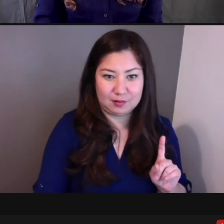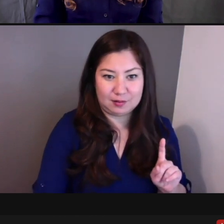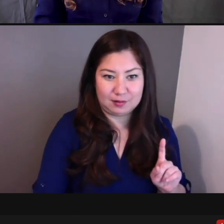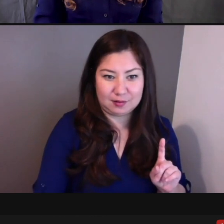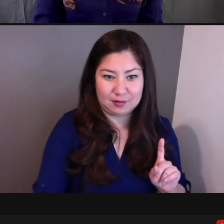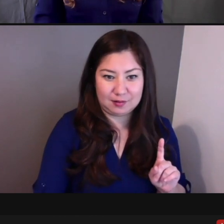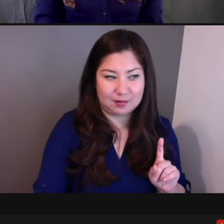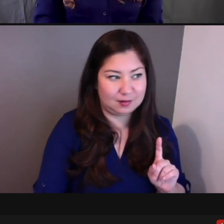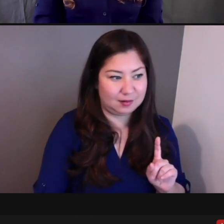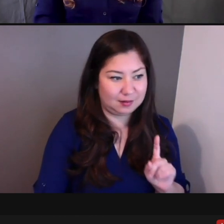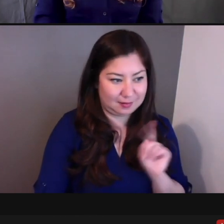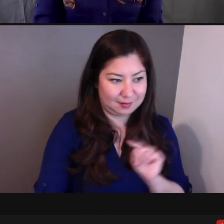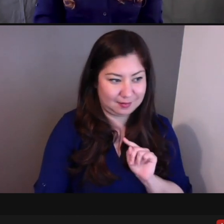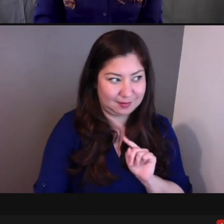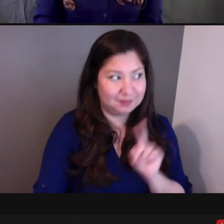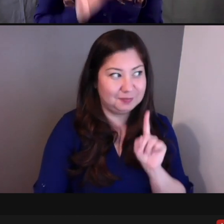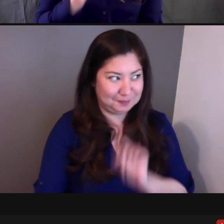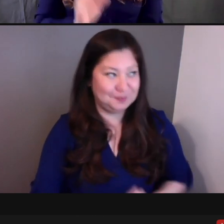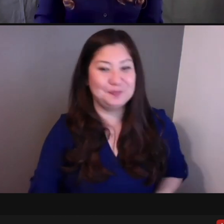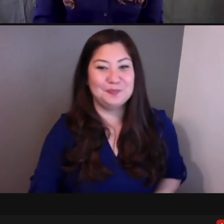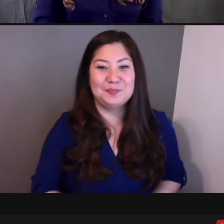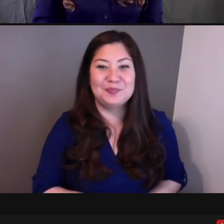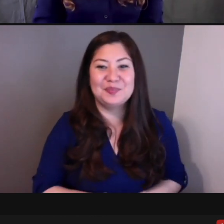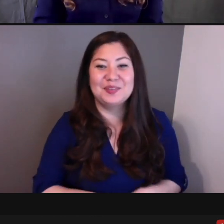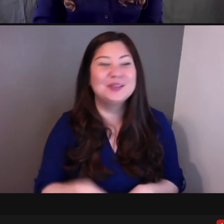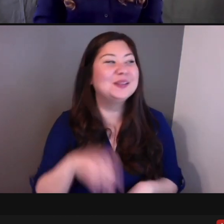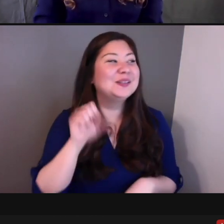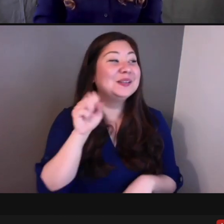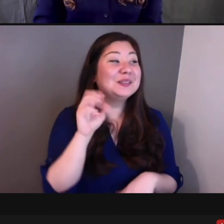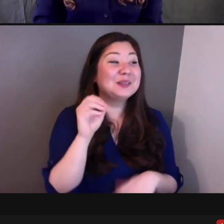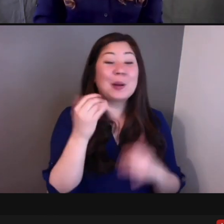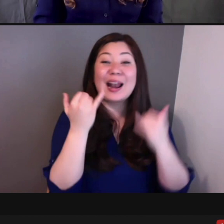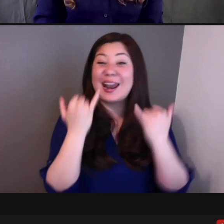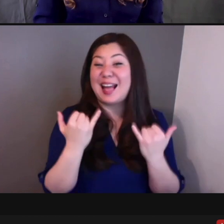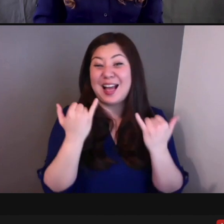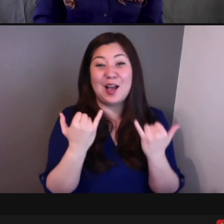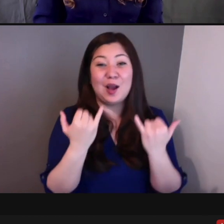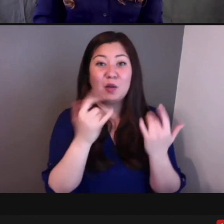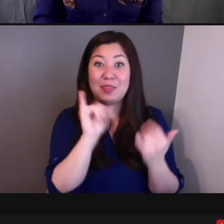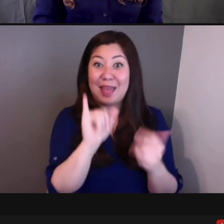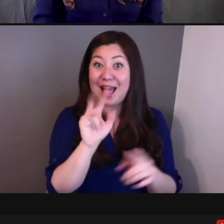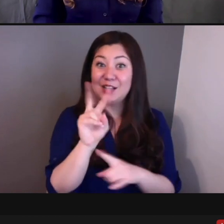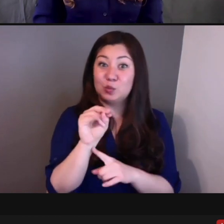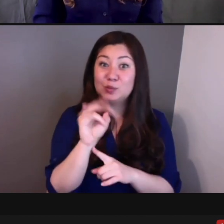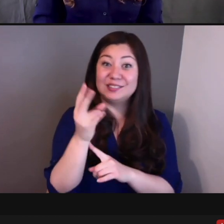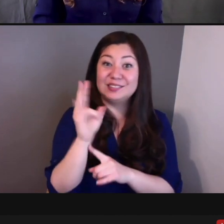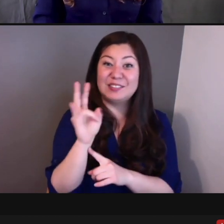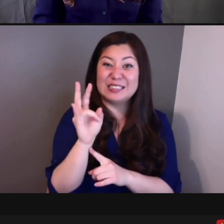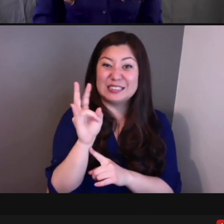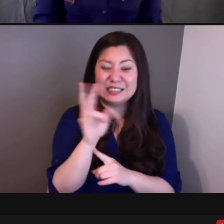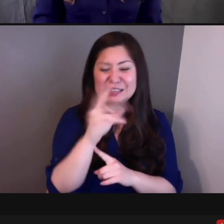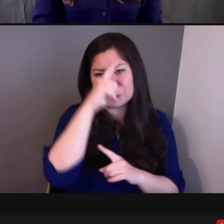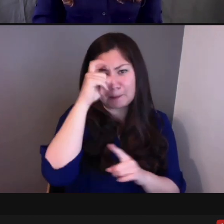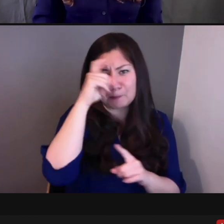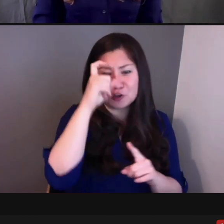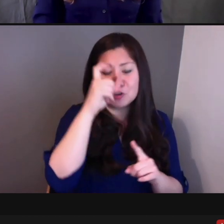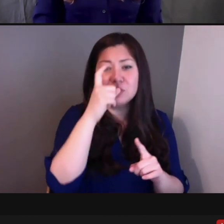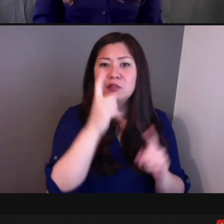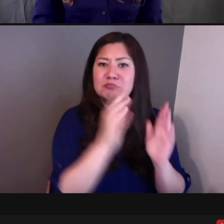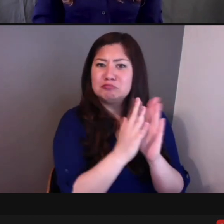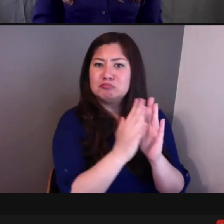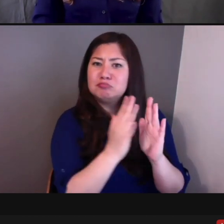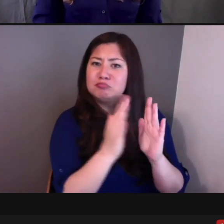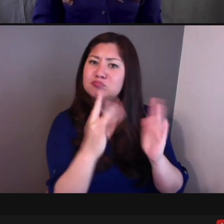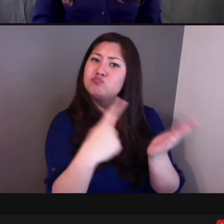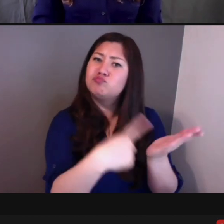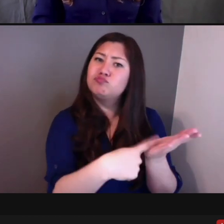that experience connected us with other scientists, and we wanted to bring that back to the United States in terms of networking and